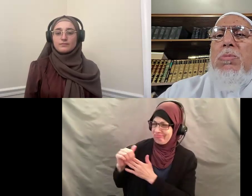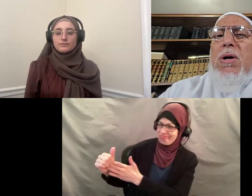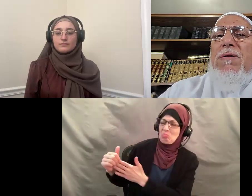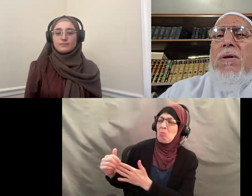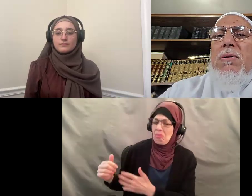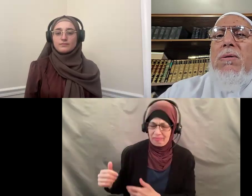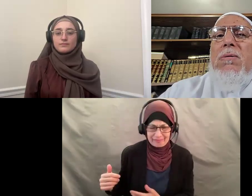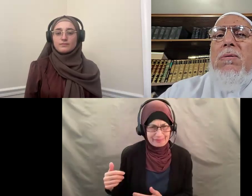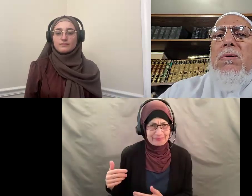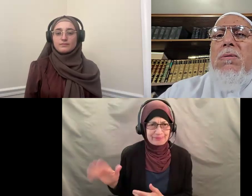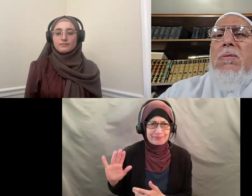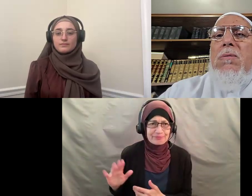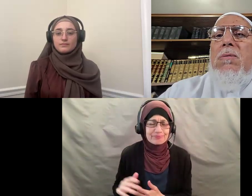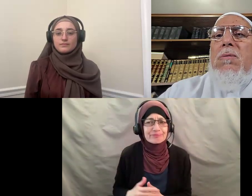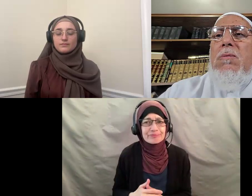Their prophet,